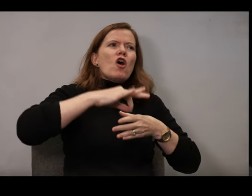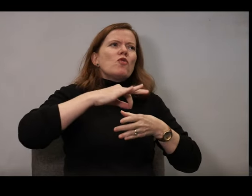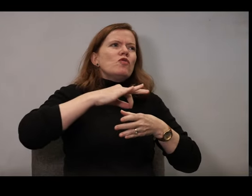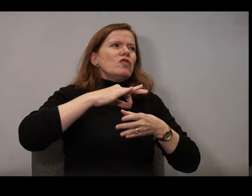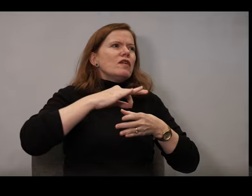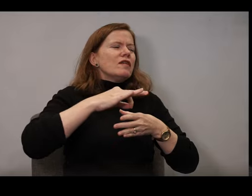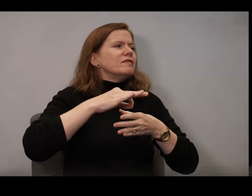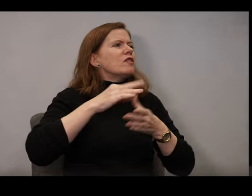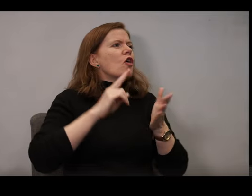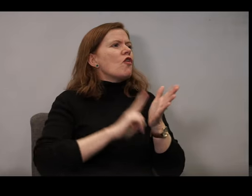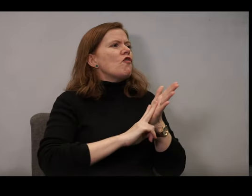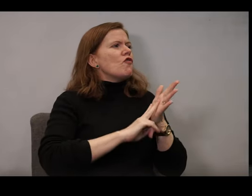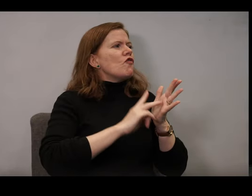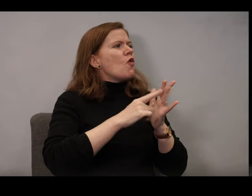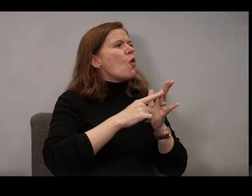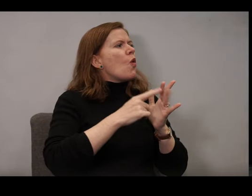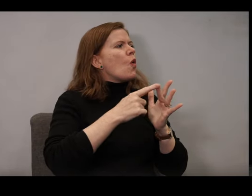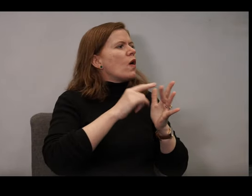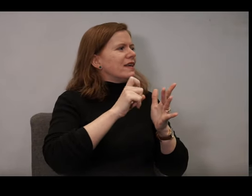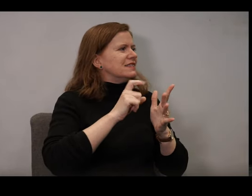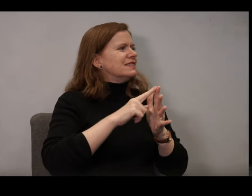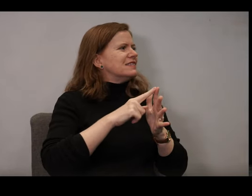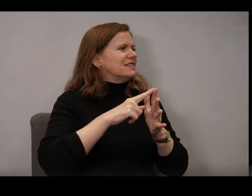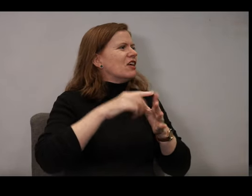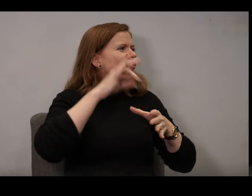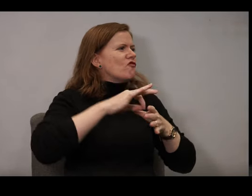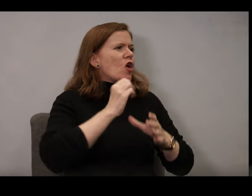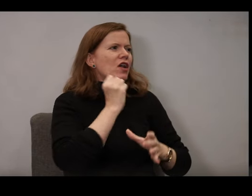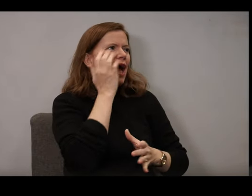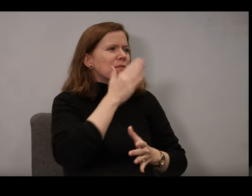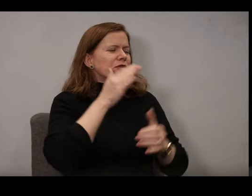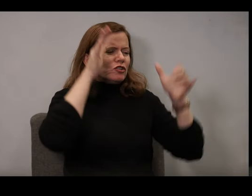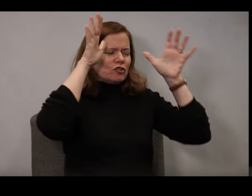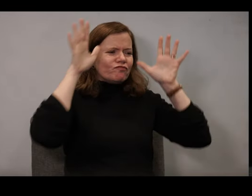for that this morning. So join me as I pray now.